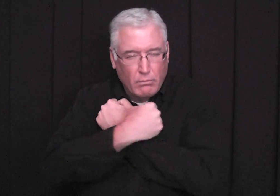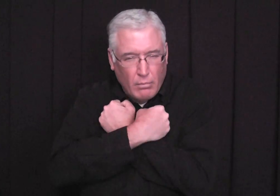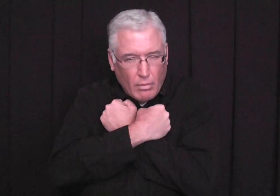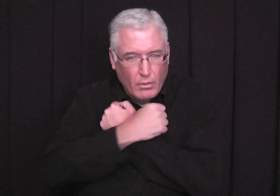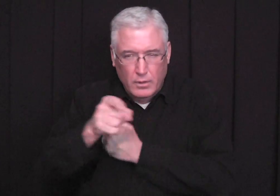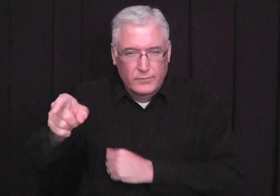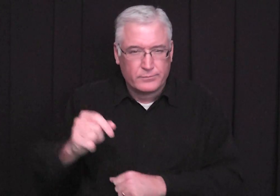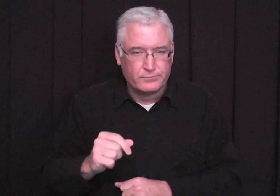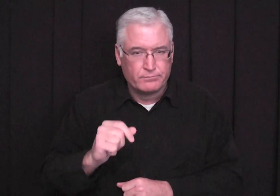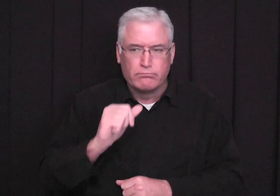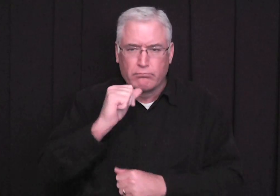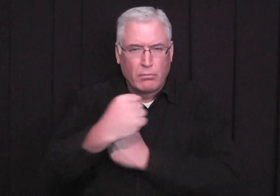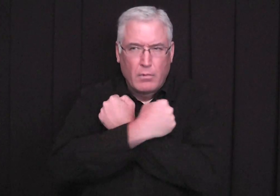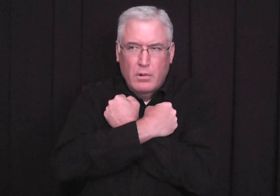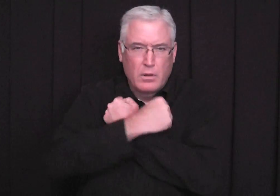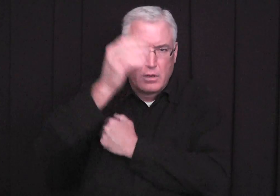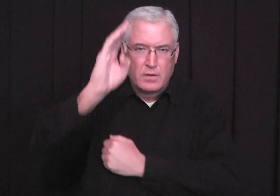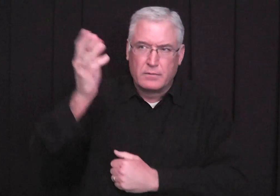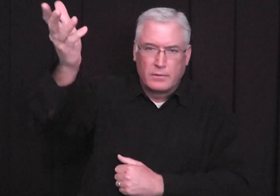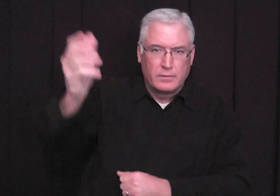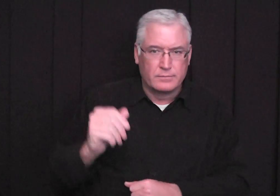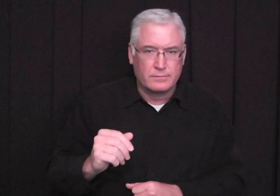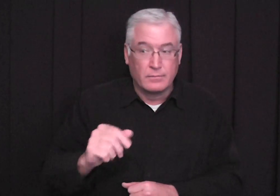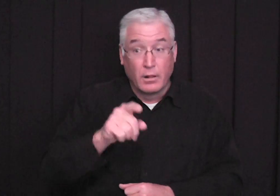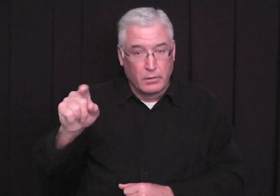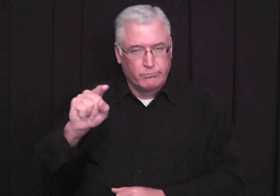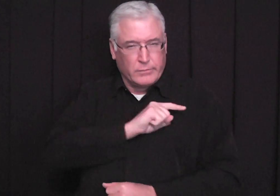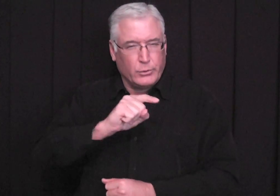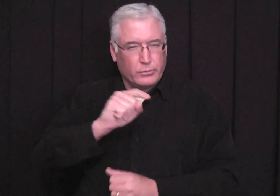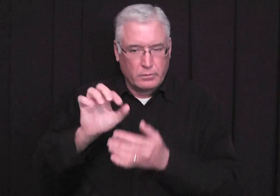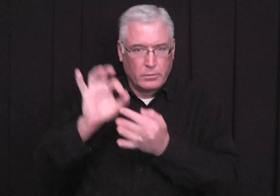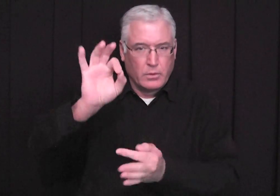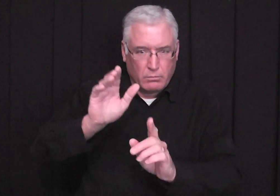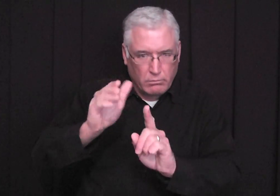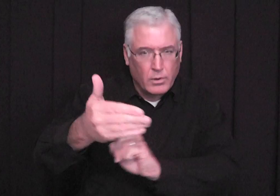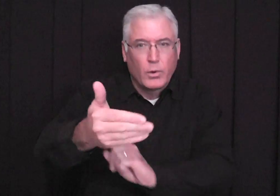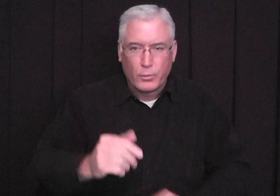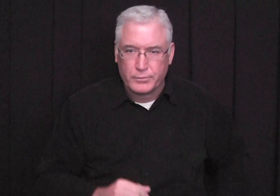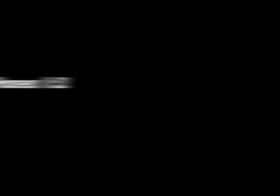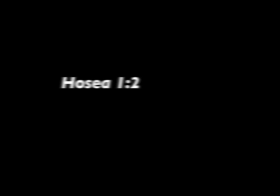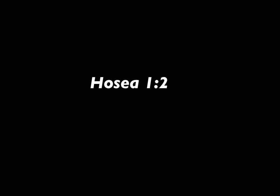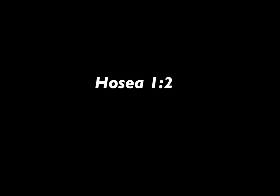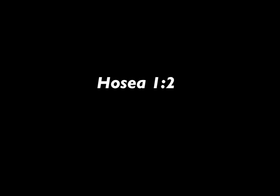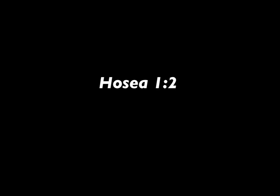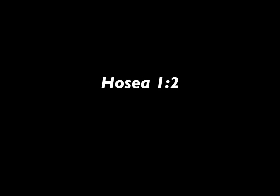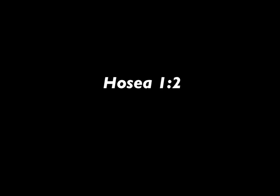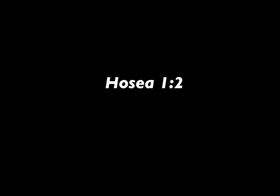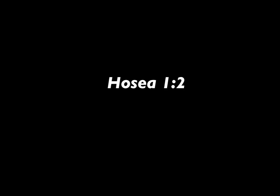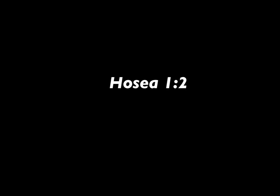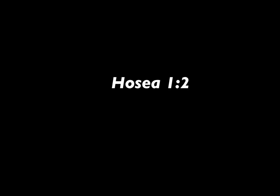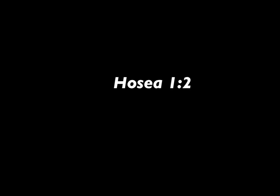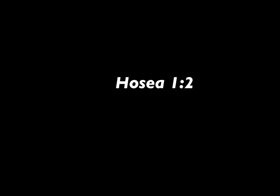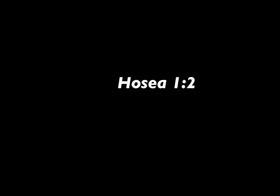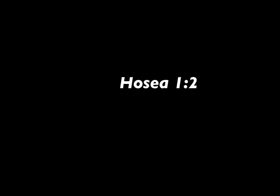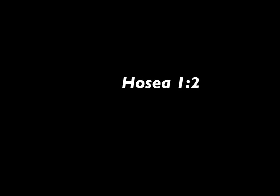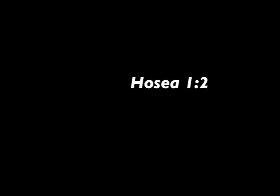their false gods that they were in love with. They were not loving the one true God. They were guilty of spiritual adultery.